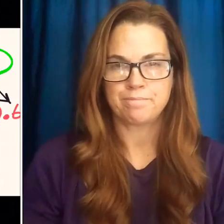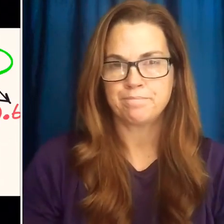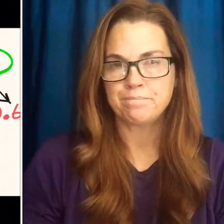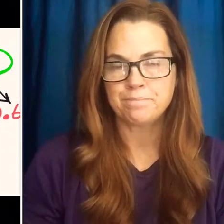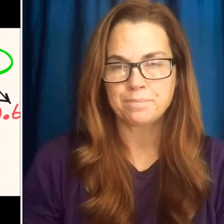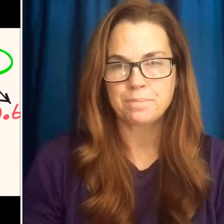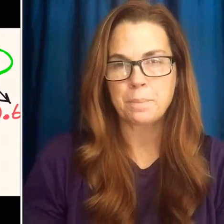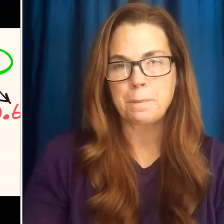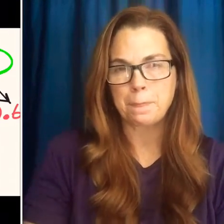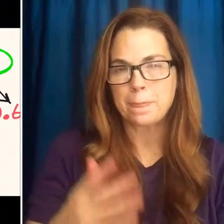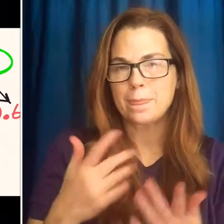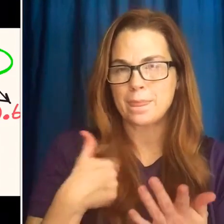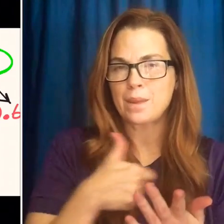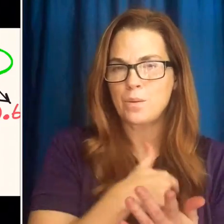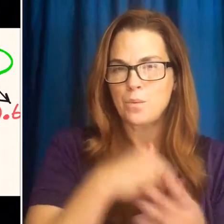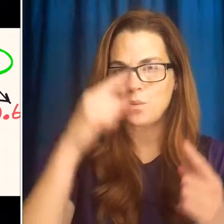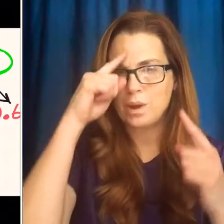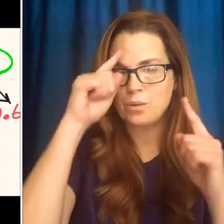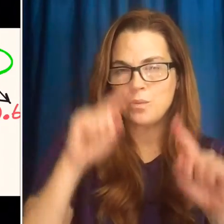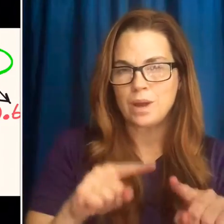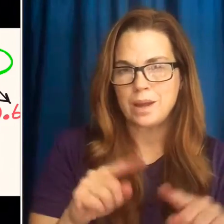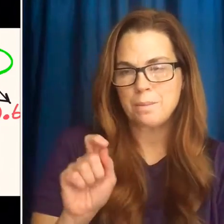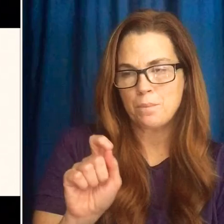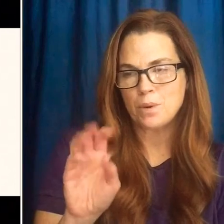65 cents is larger.